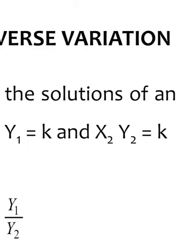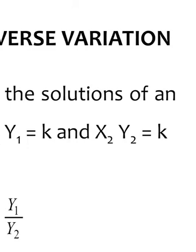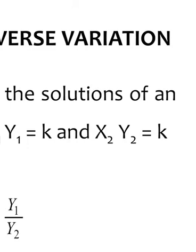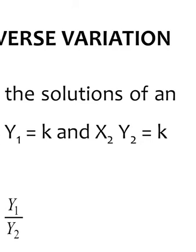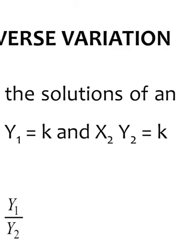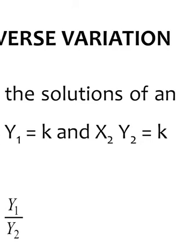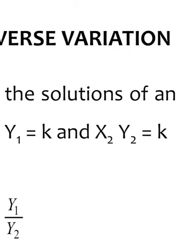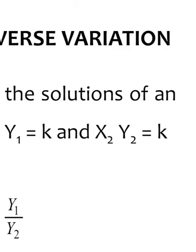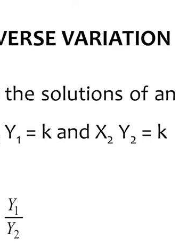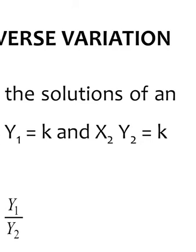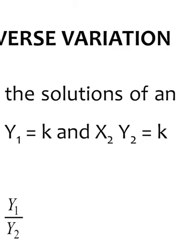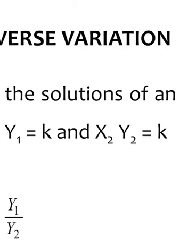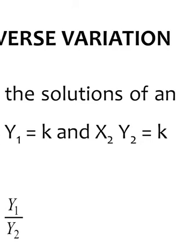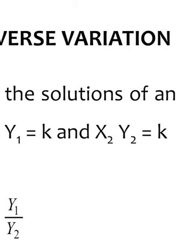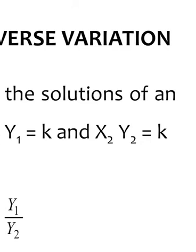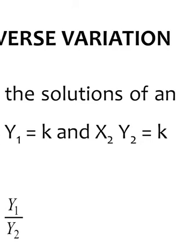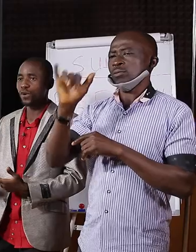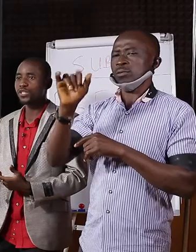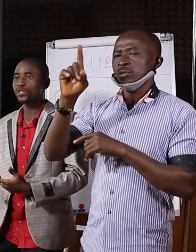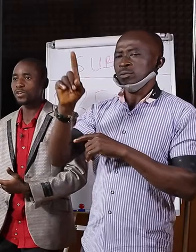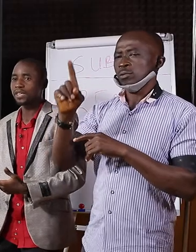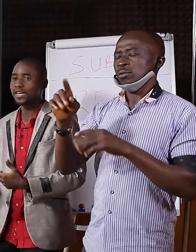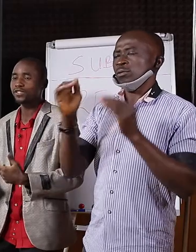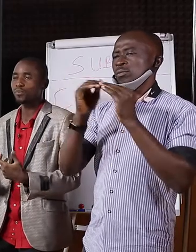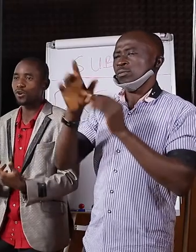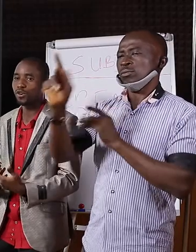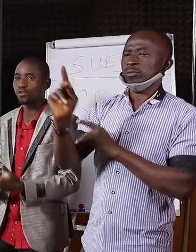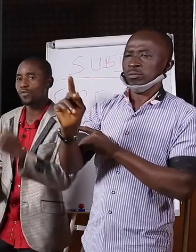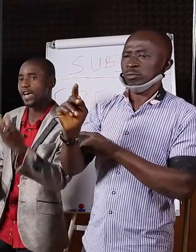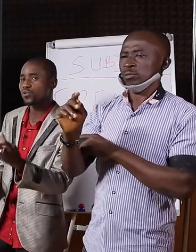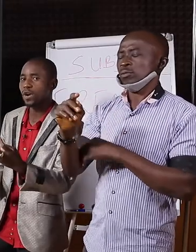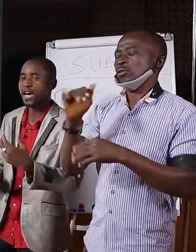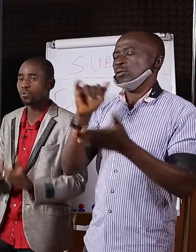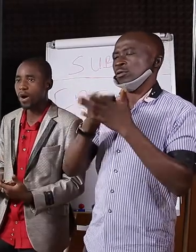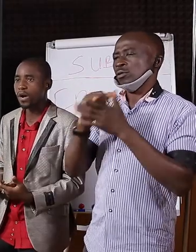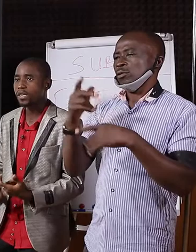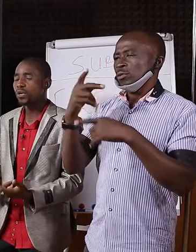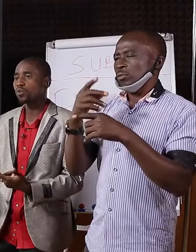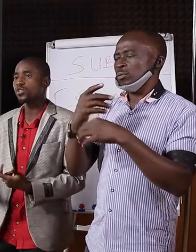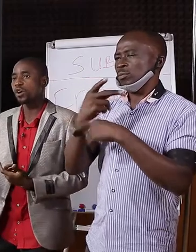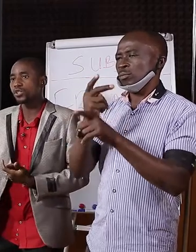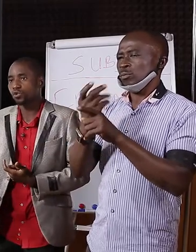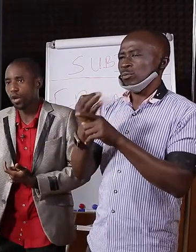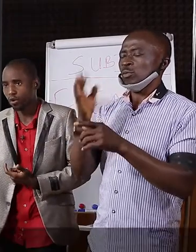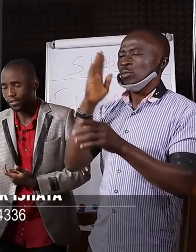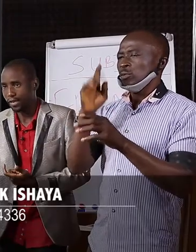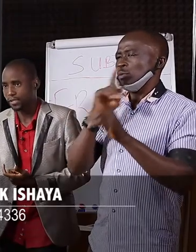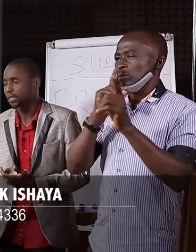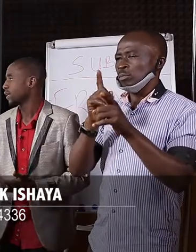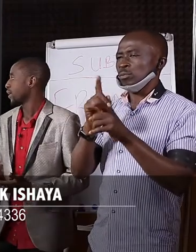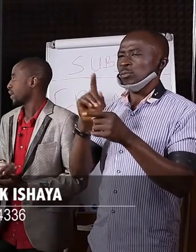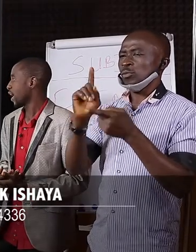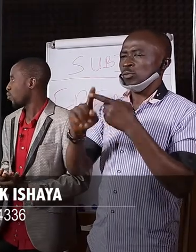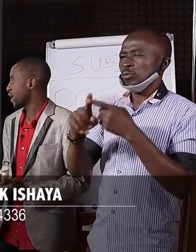then x1, y1 equals to k, which is a constant. That is the product of x1 and y1 will result to a